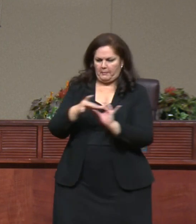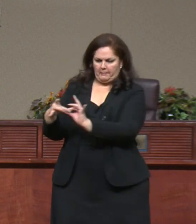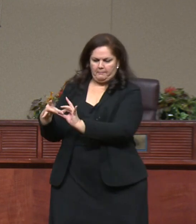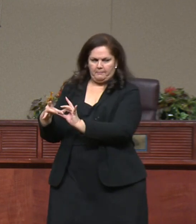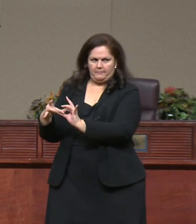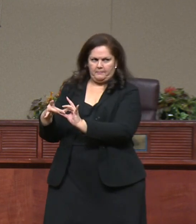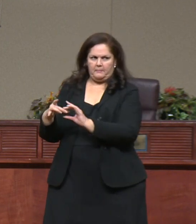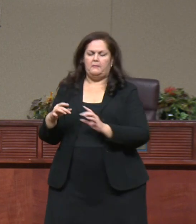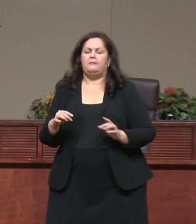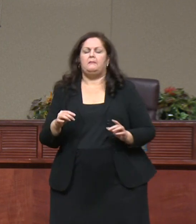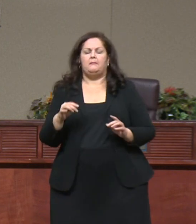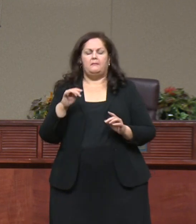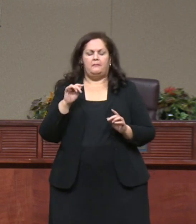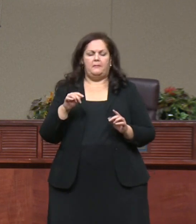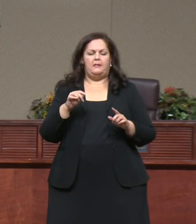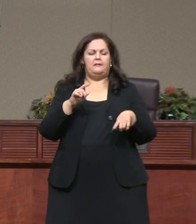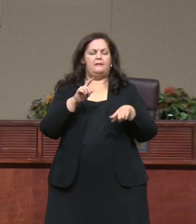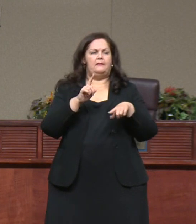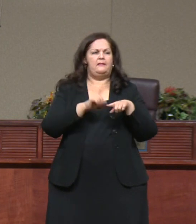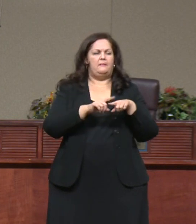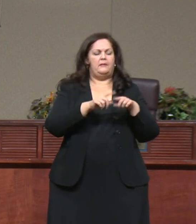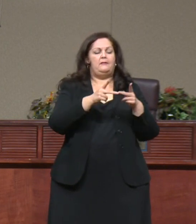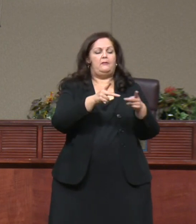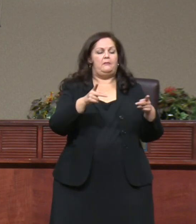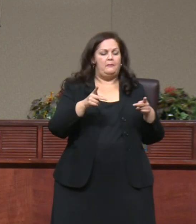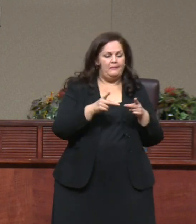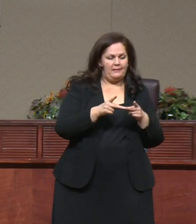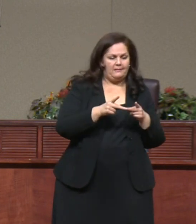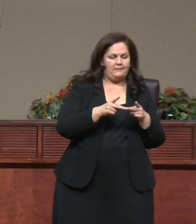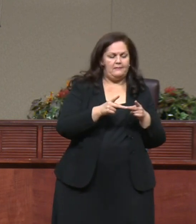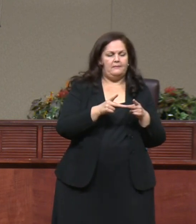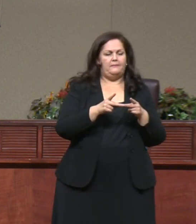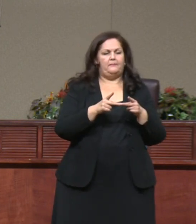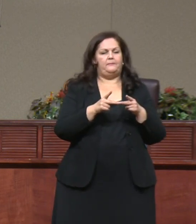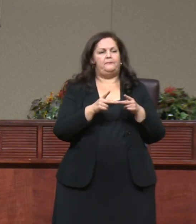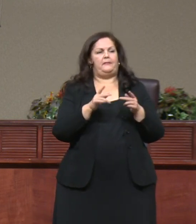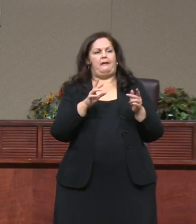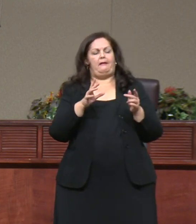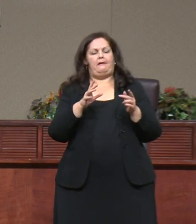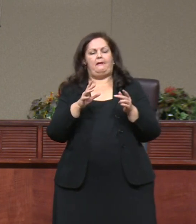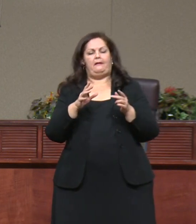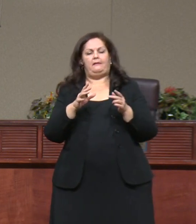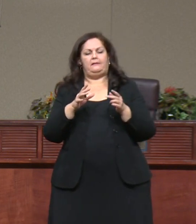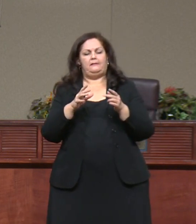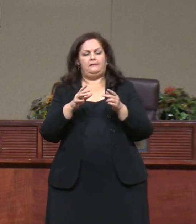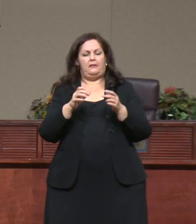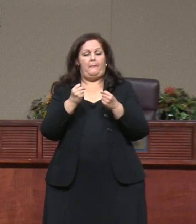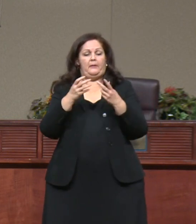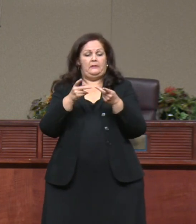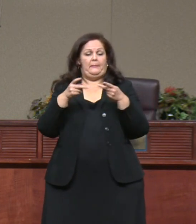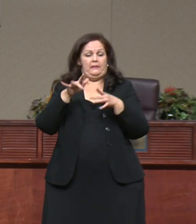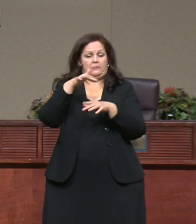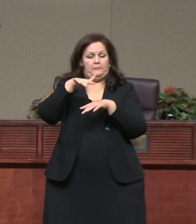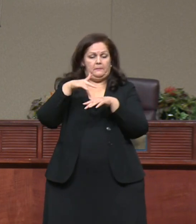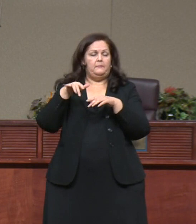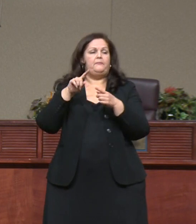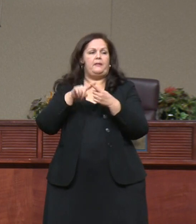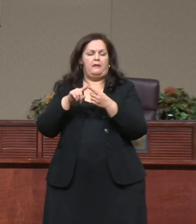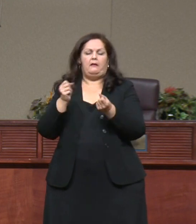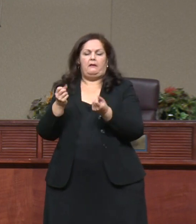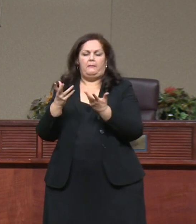a correlation between place, space, and diagnosis. And then when you have this number of